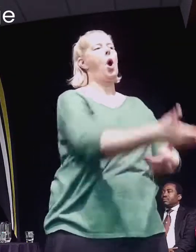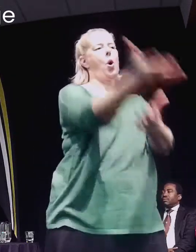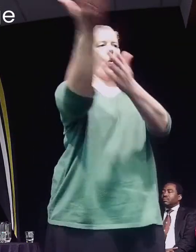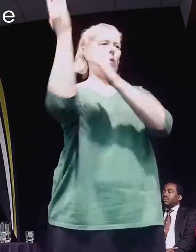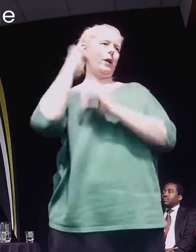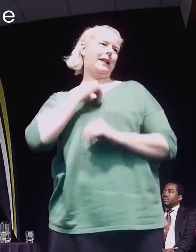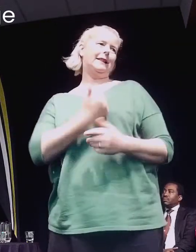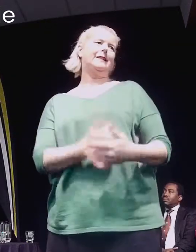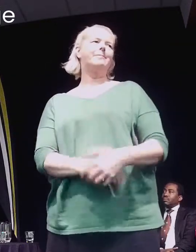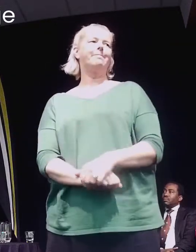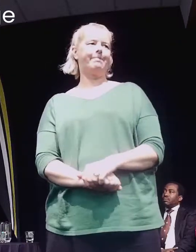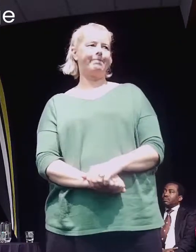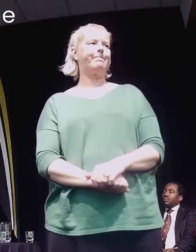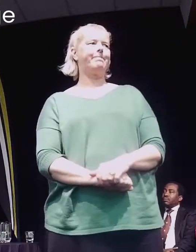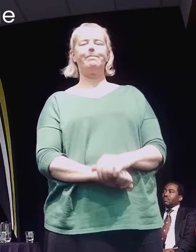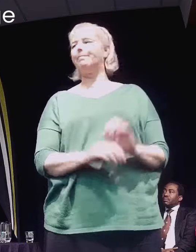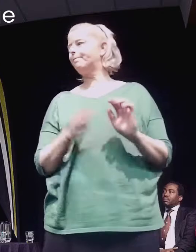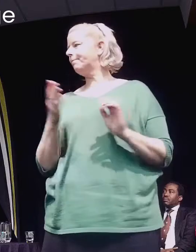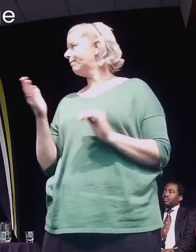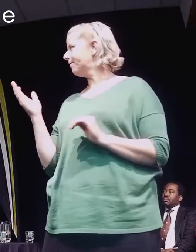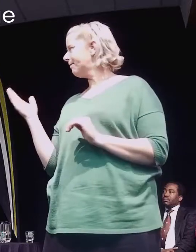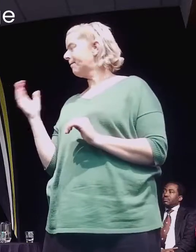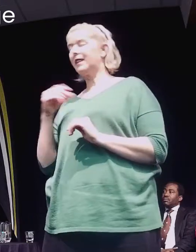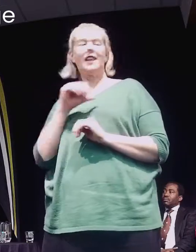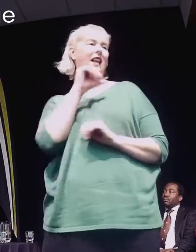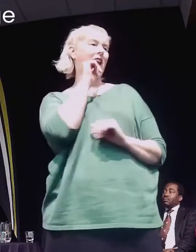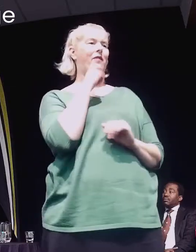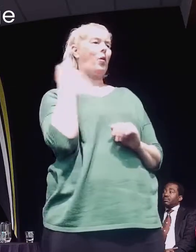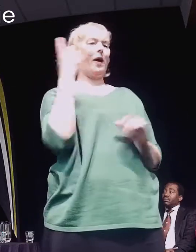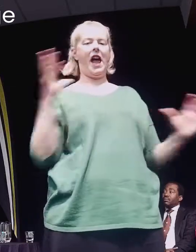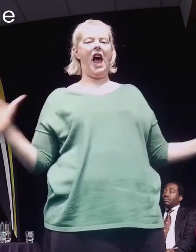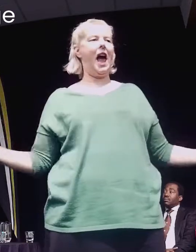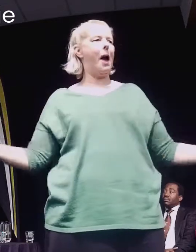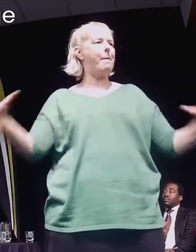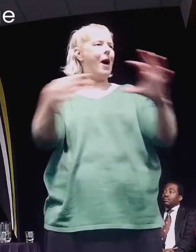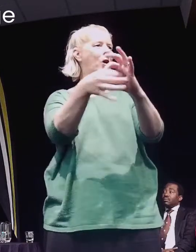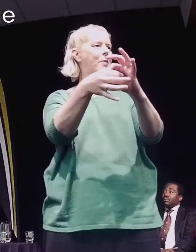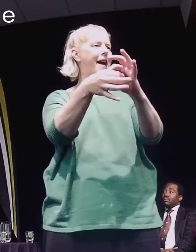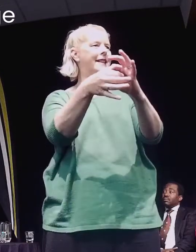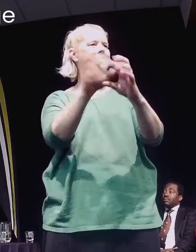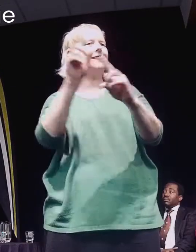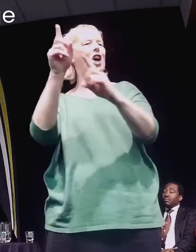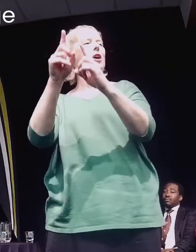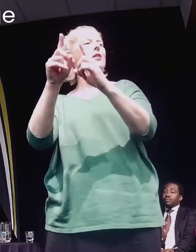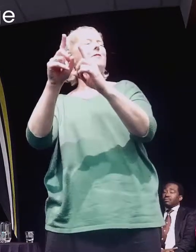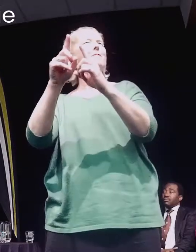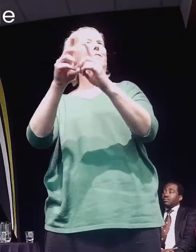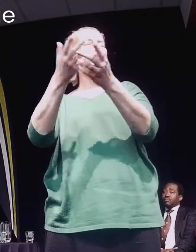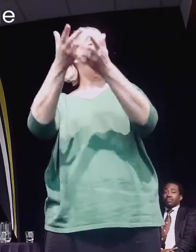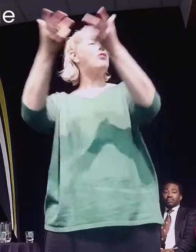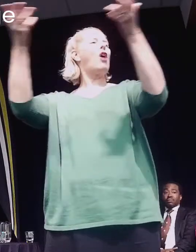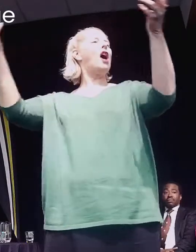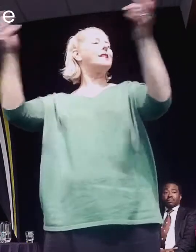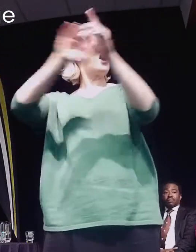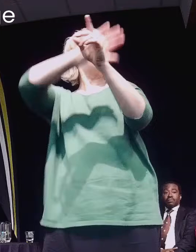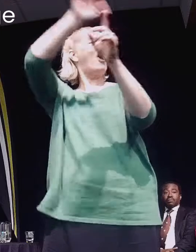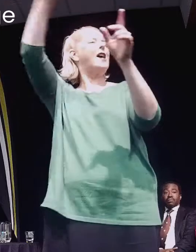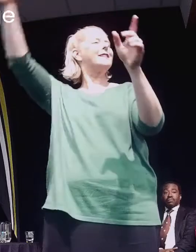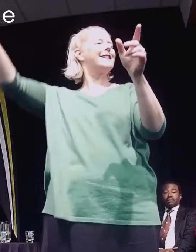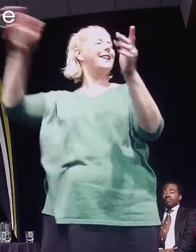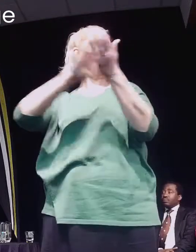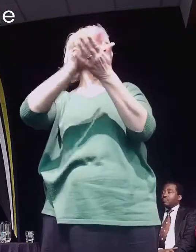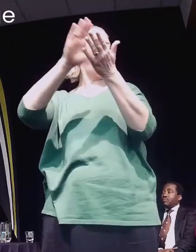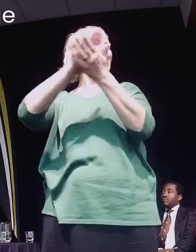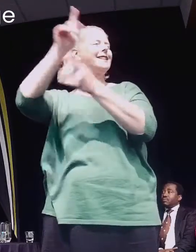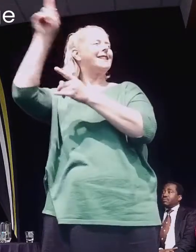If we amalgamate horizons in the City Council together, we get a thing called a unitary authority, then we're much easier able